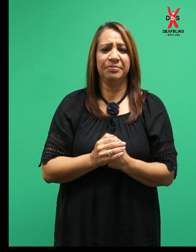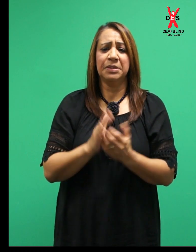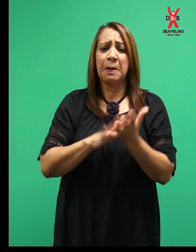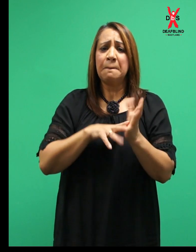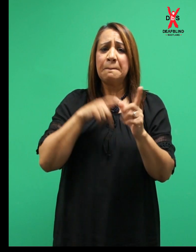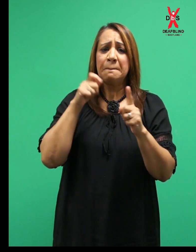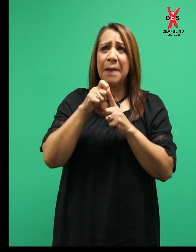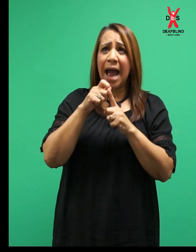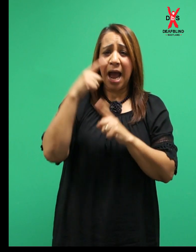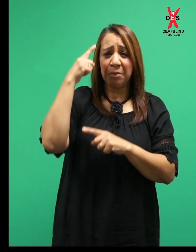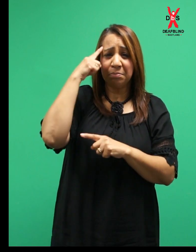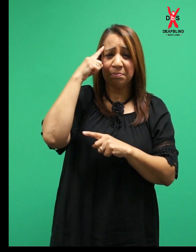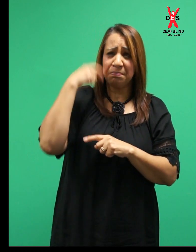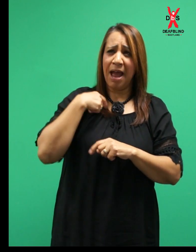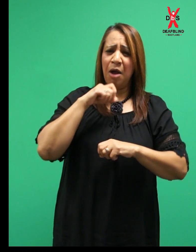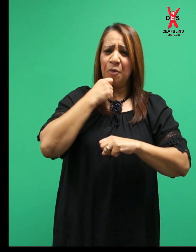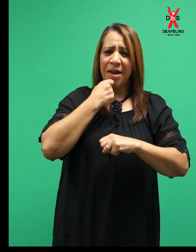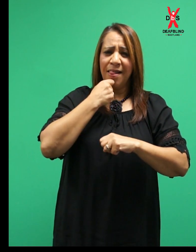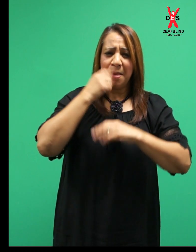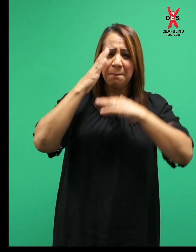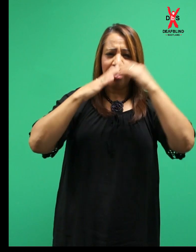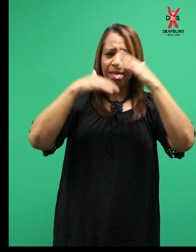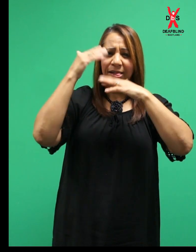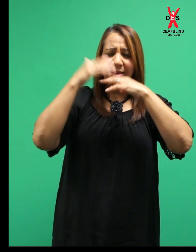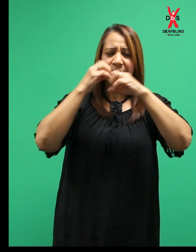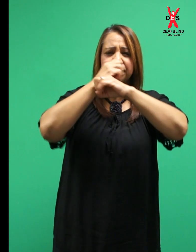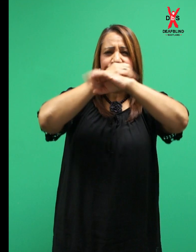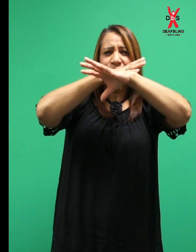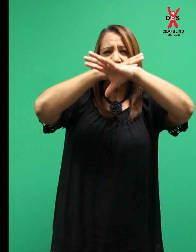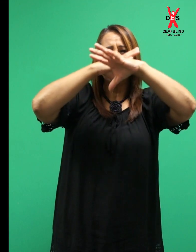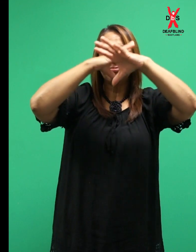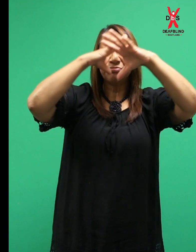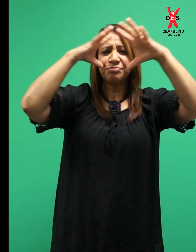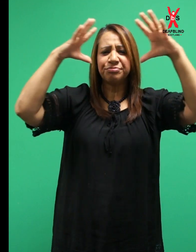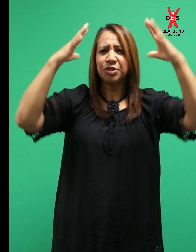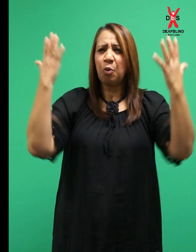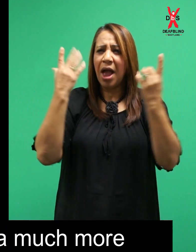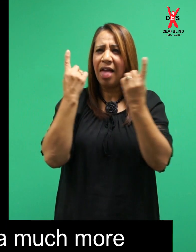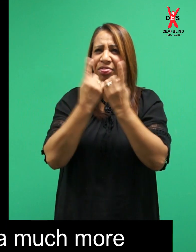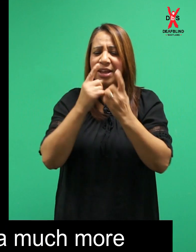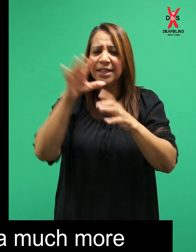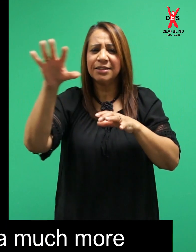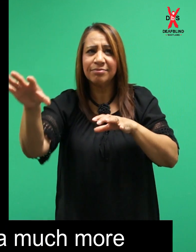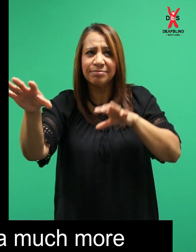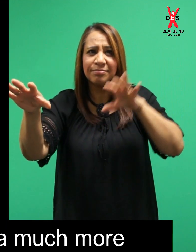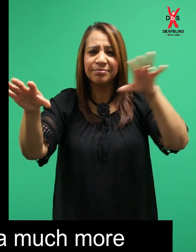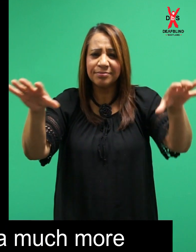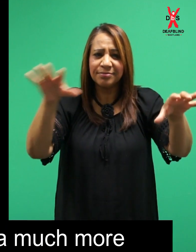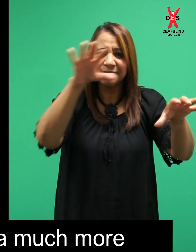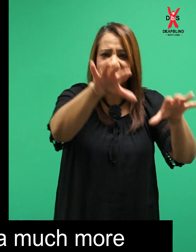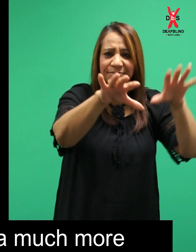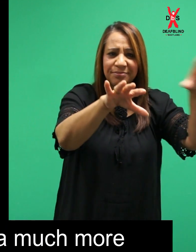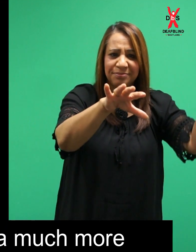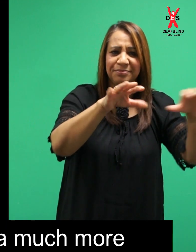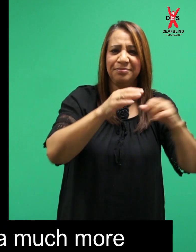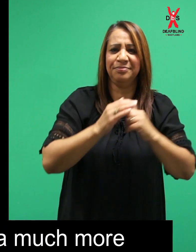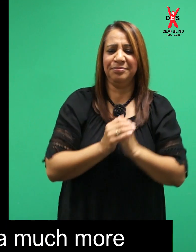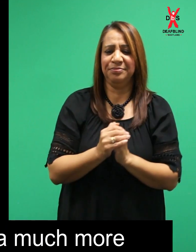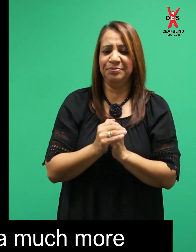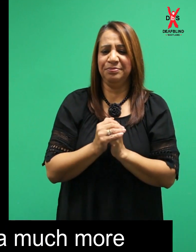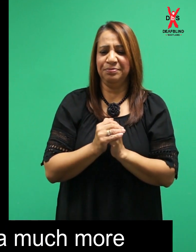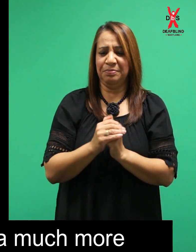And I will build up a map of the space in my mind. And